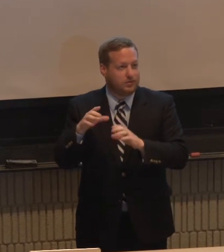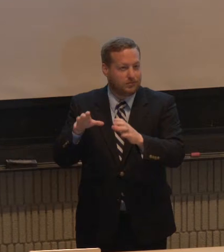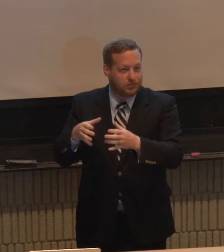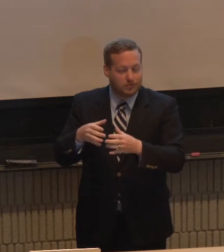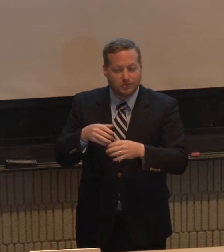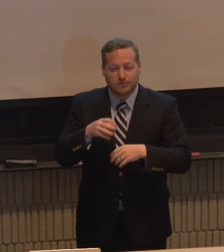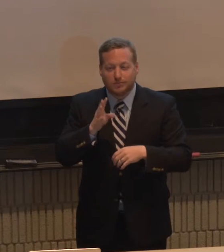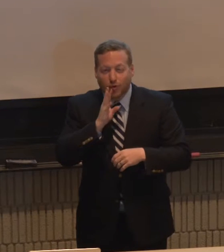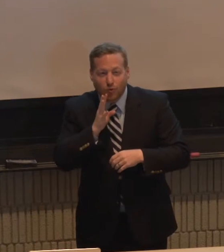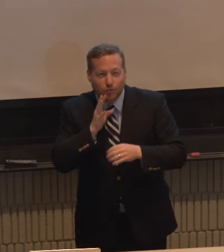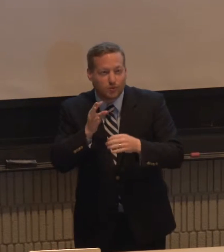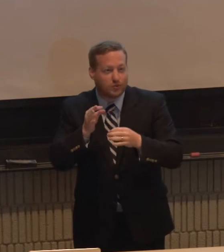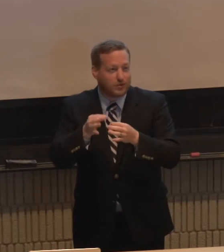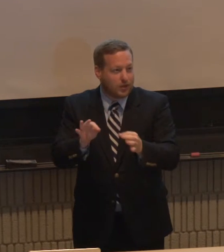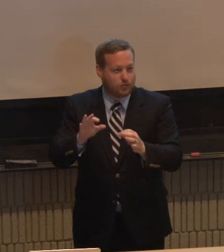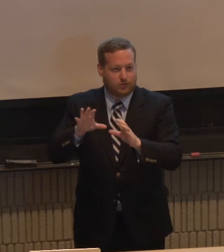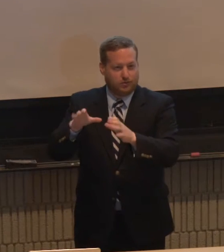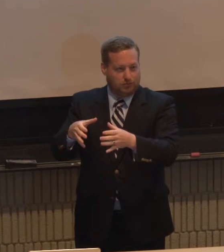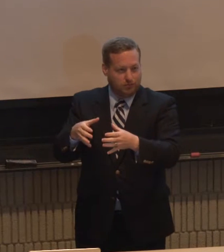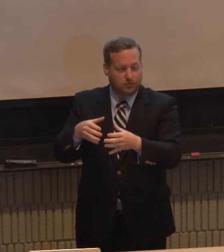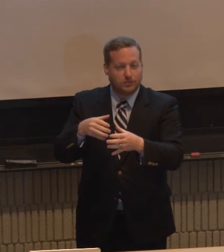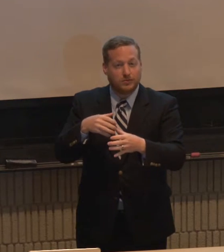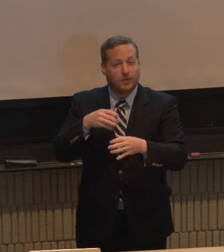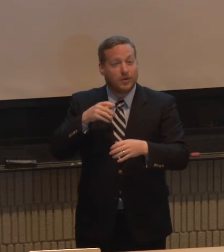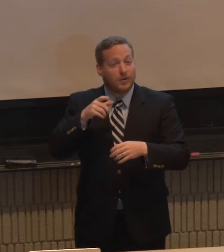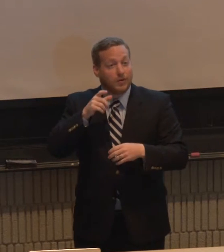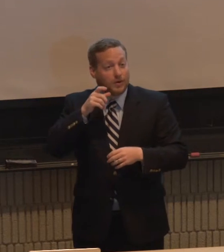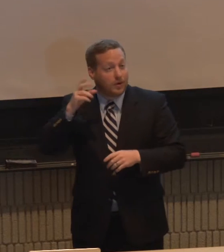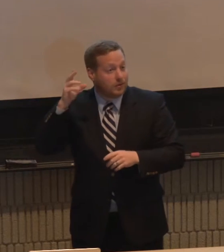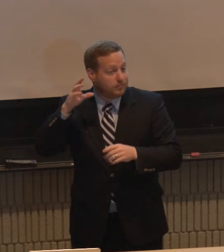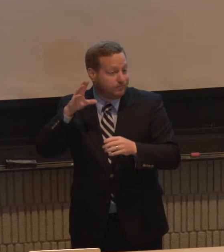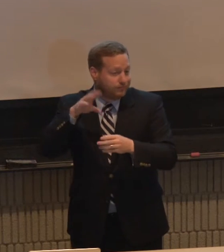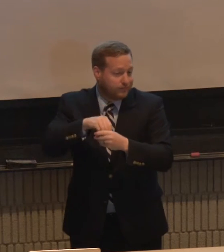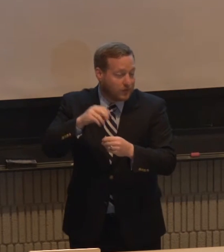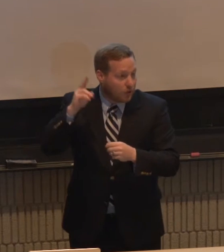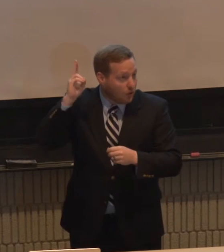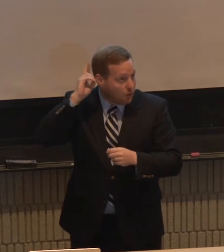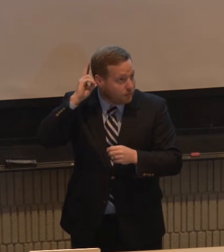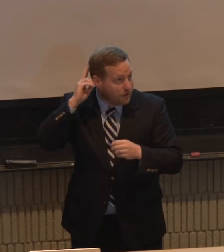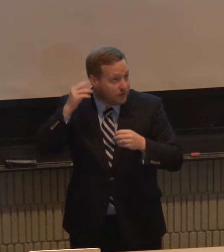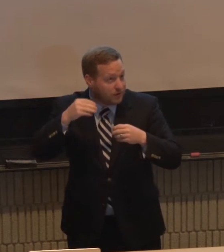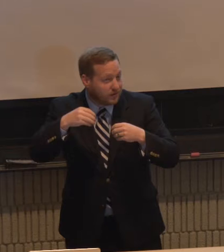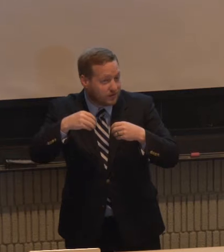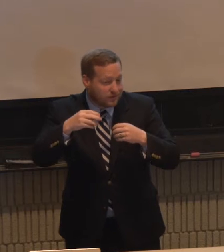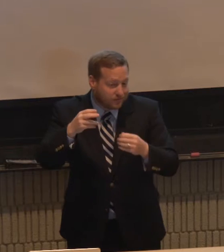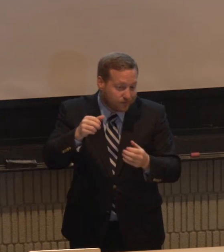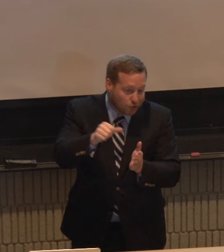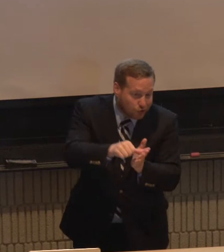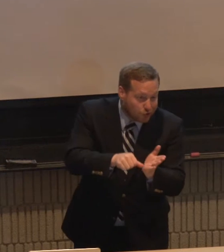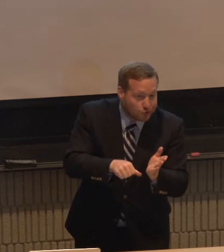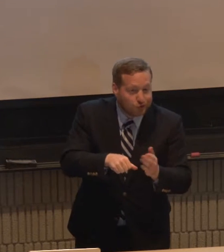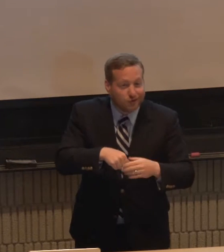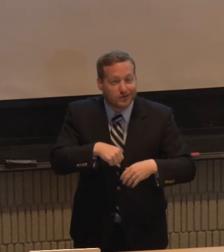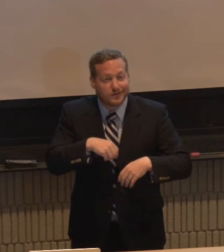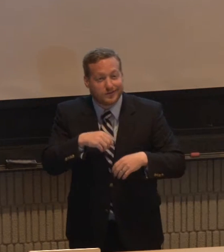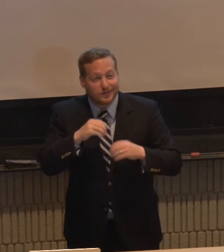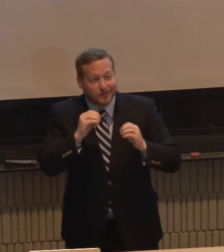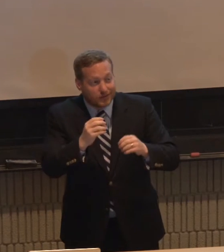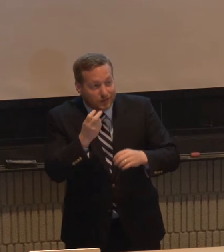are typically supporting an English-only approach to the world. They are often involved